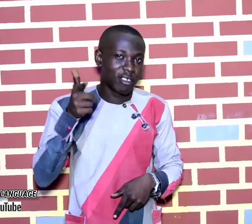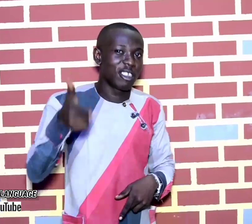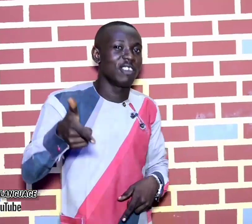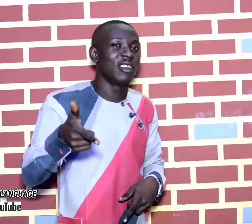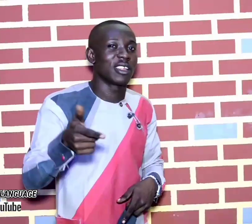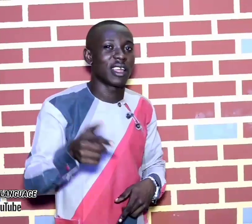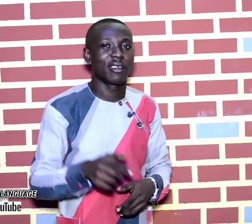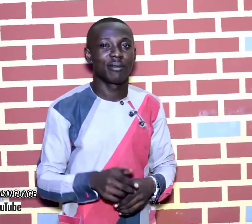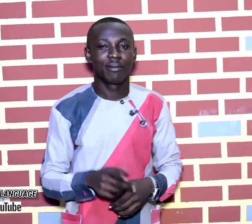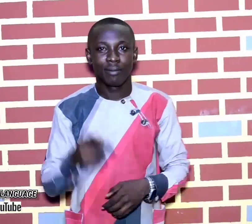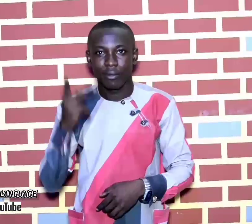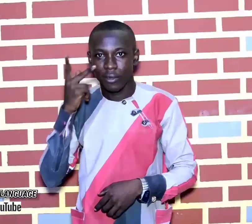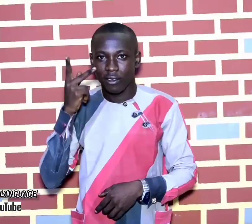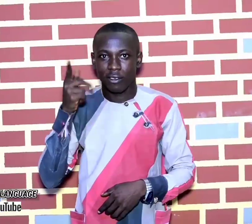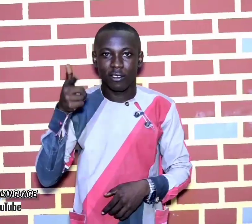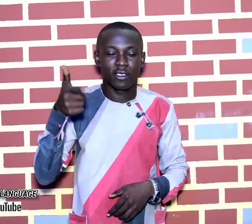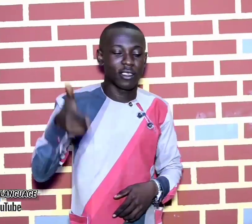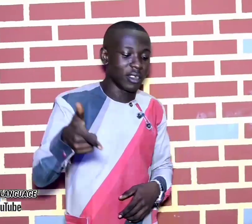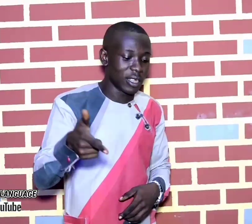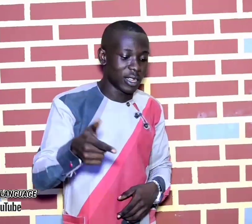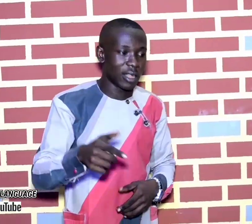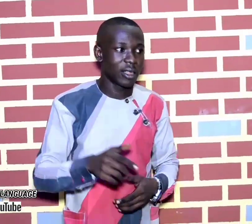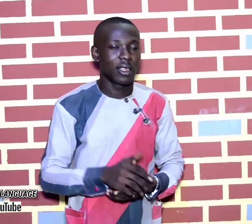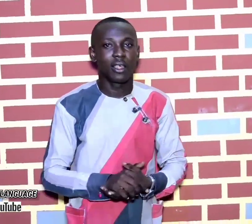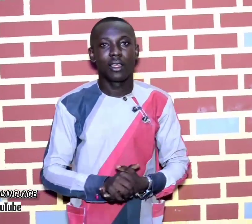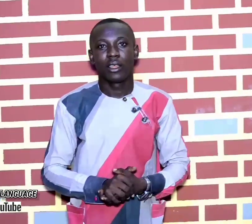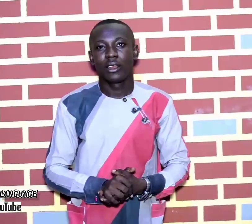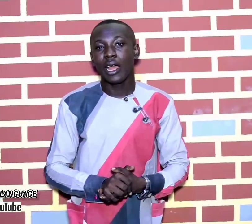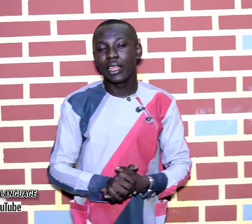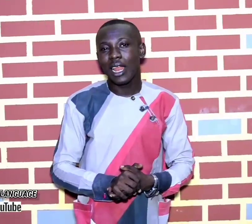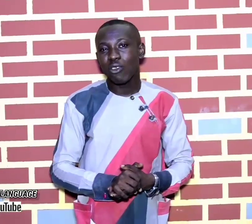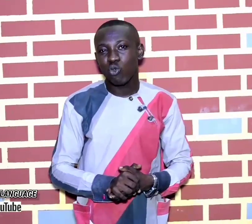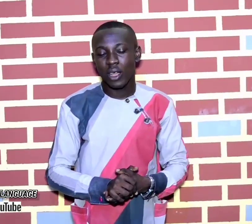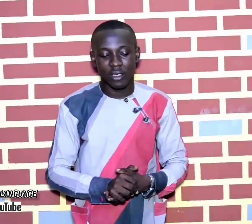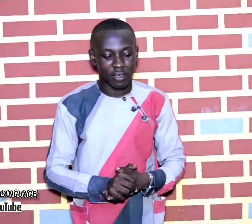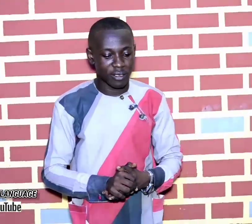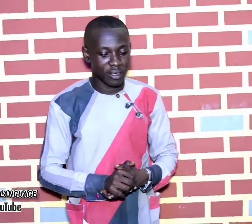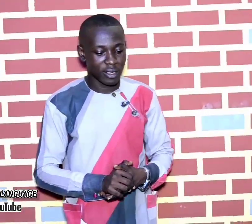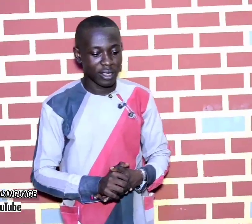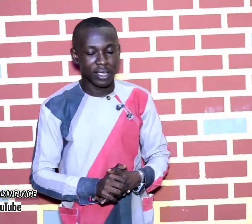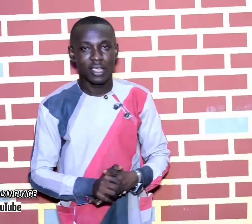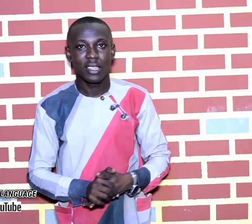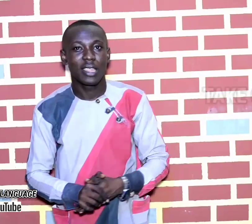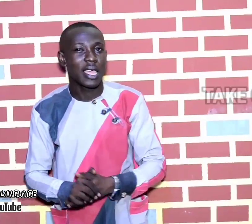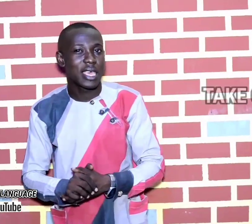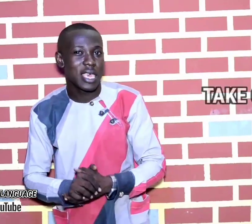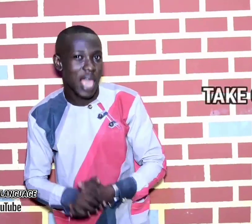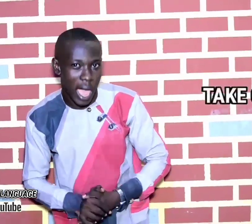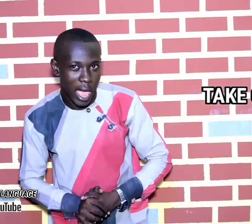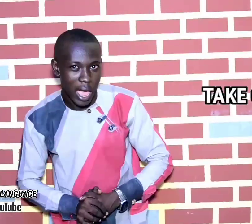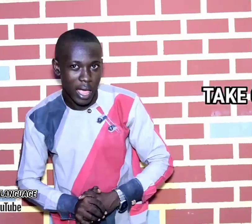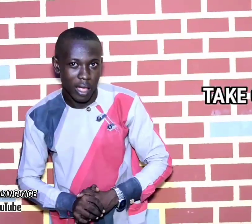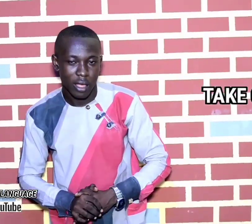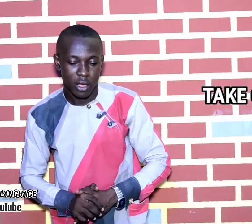See you later. See you later. Now the last one is take care. You